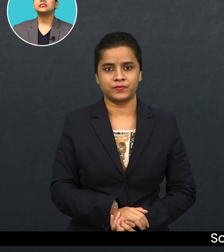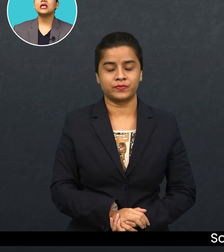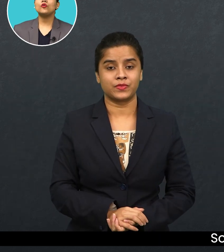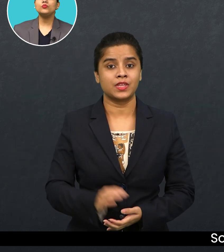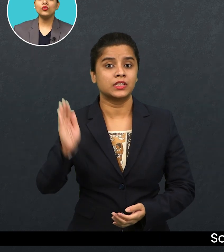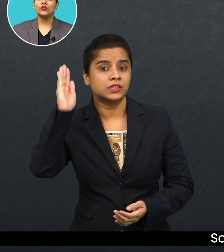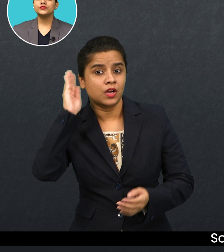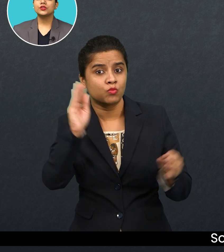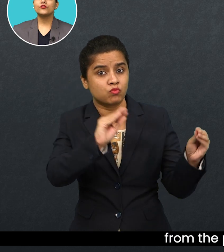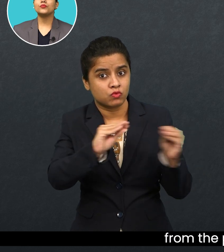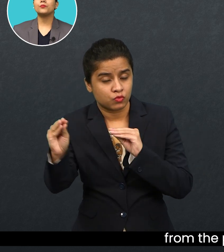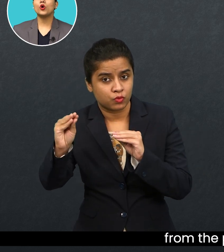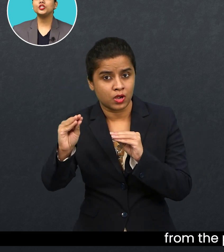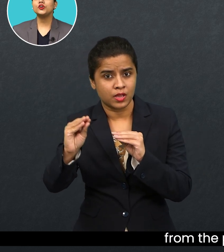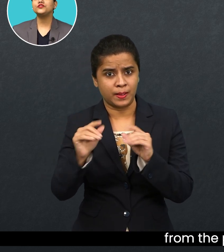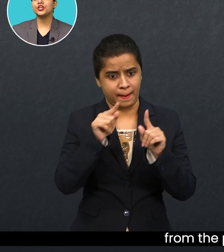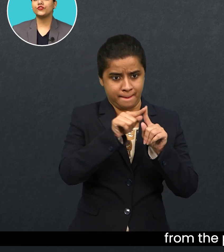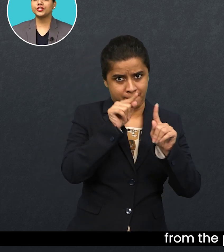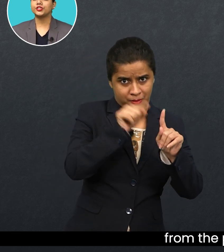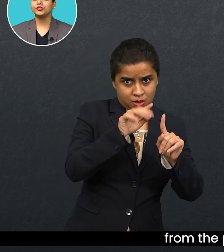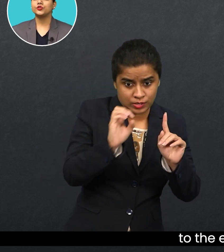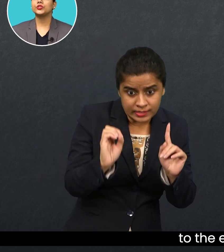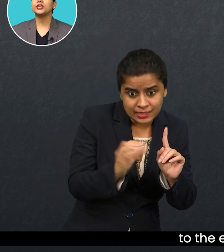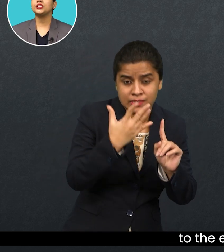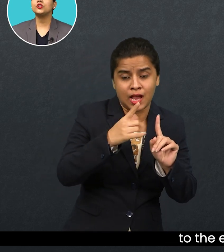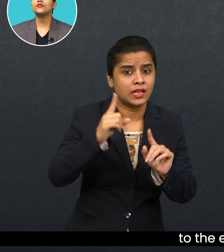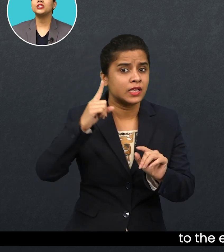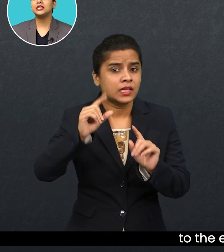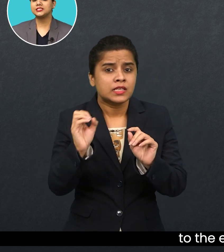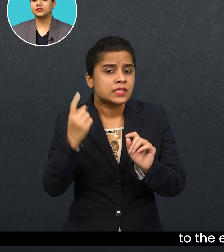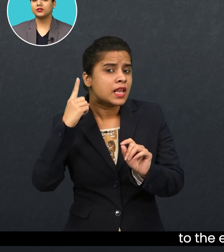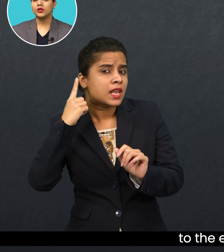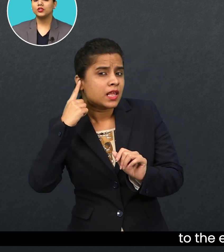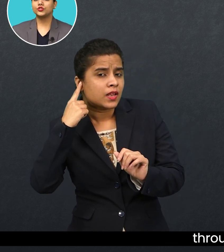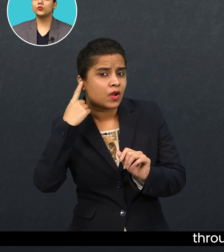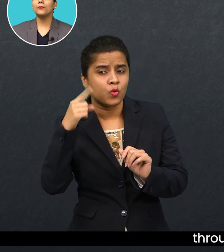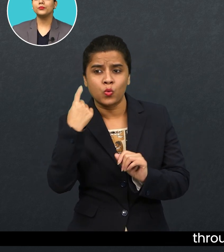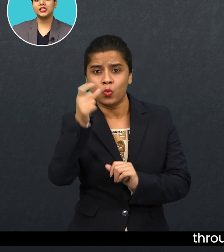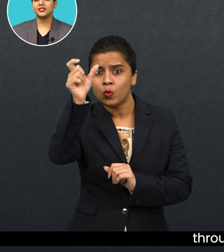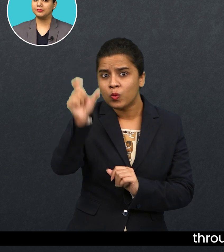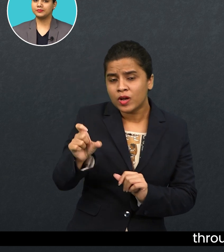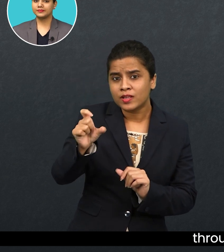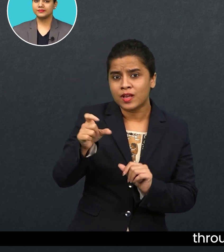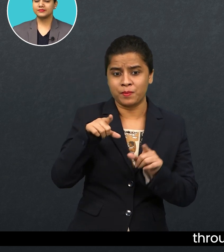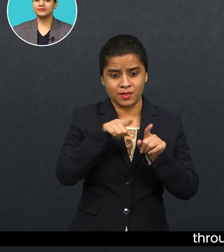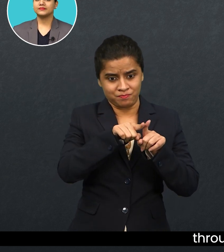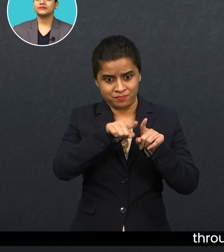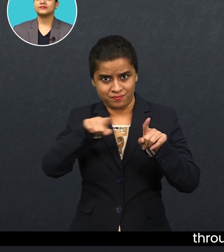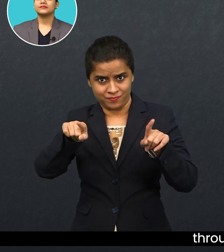Sound moves from the point of generation to the ear of the listener the through a medium.